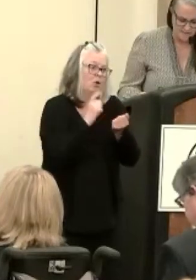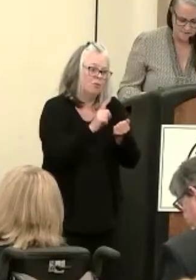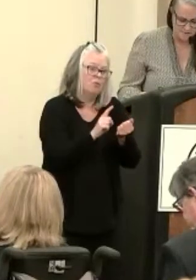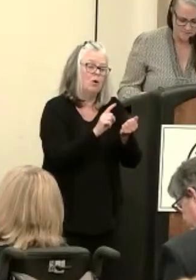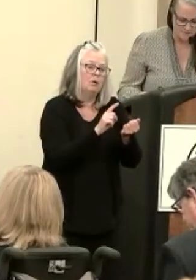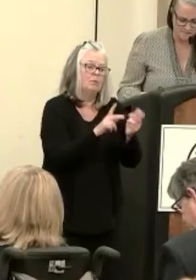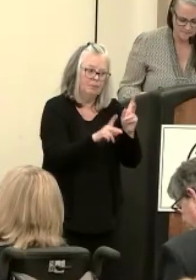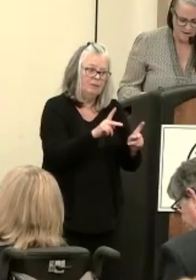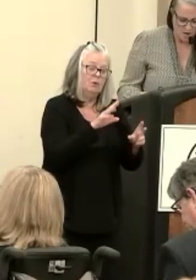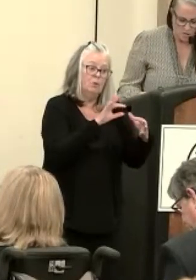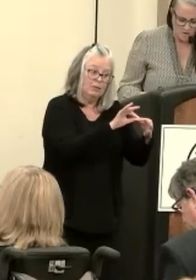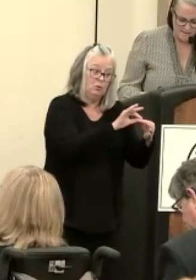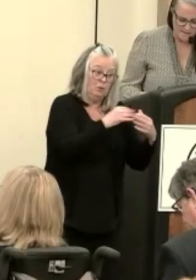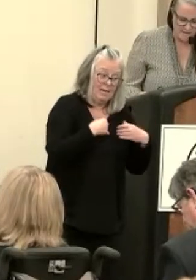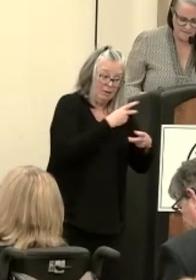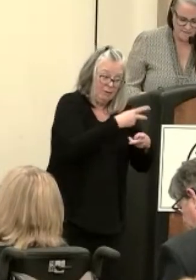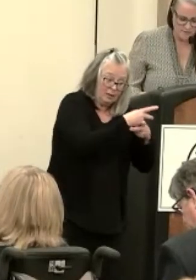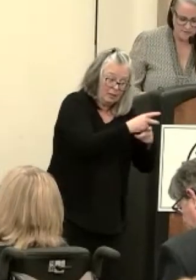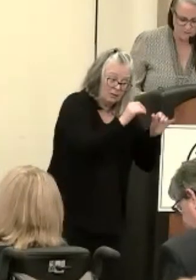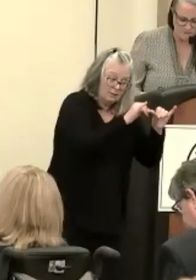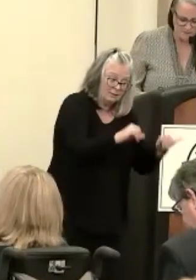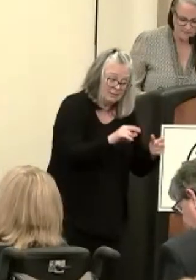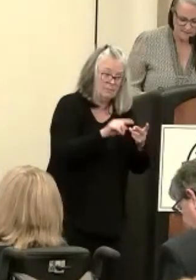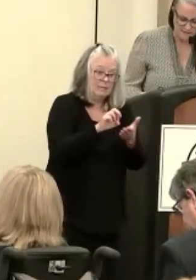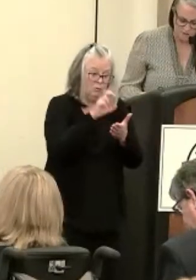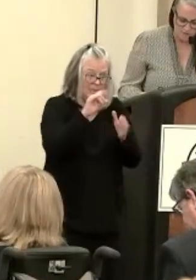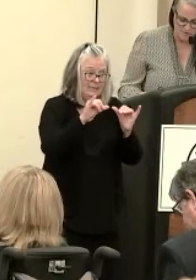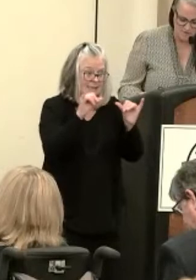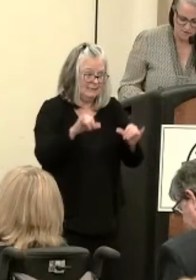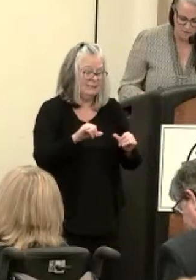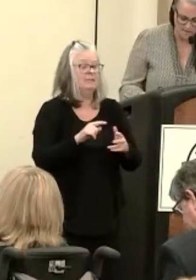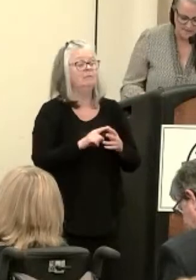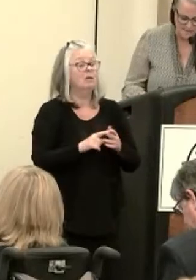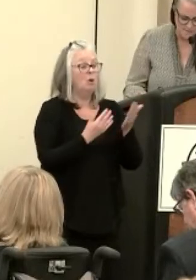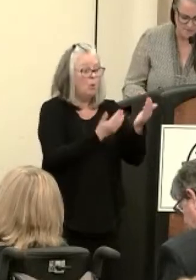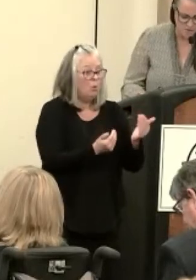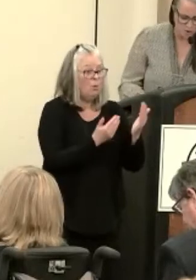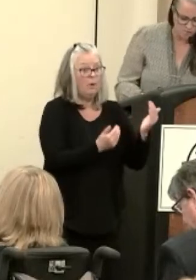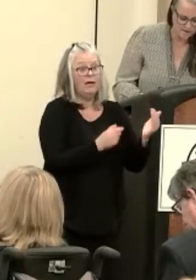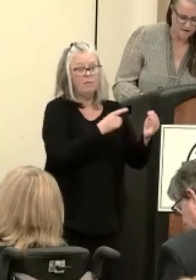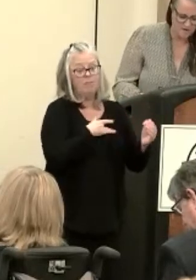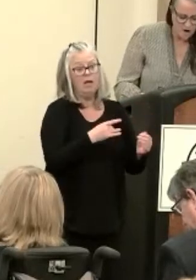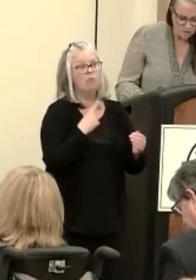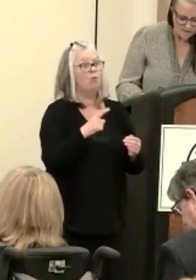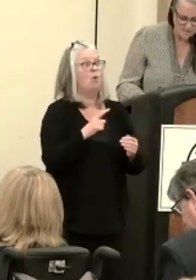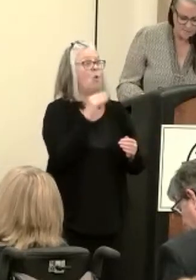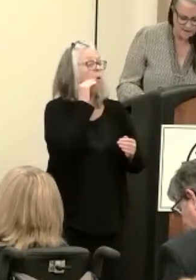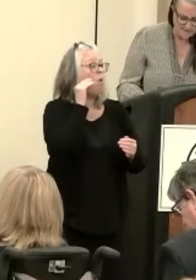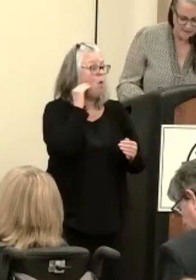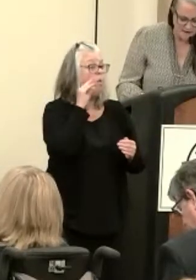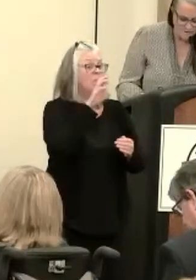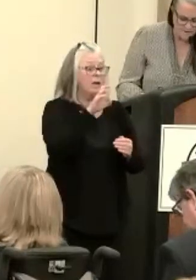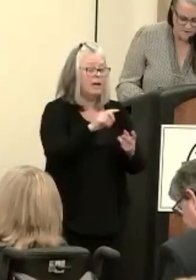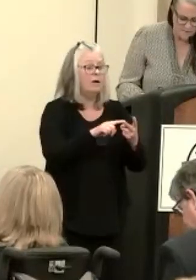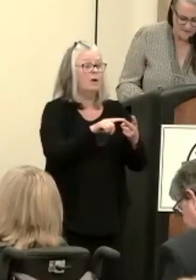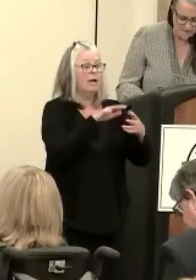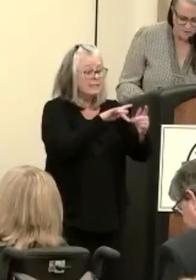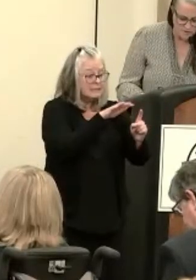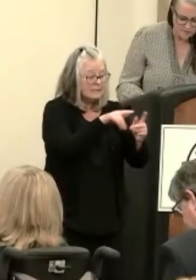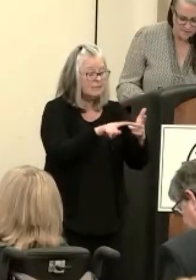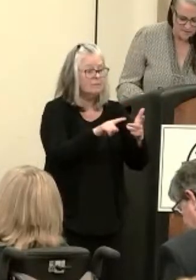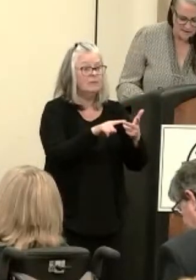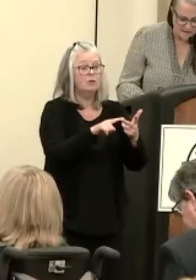healthcare systems. Wait times for disability-related services, including assessments, home care, respite,